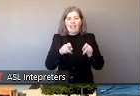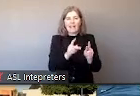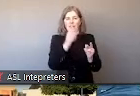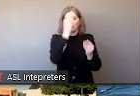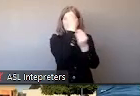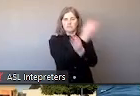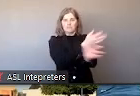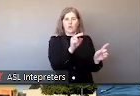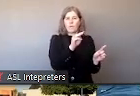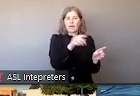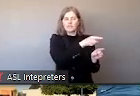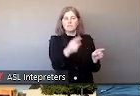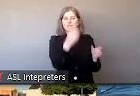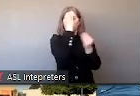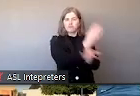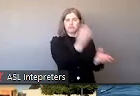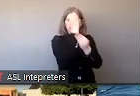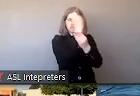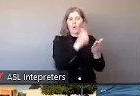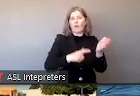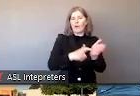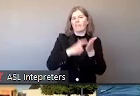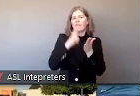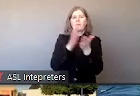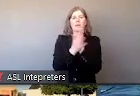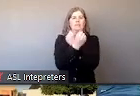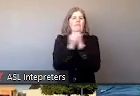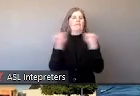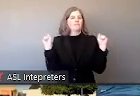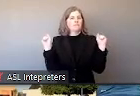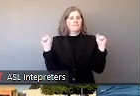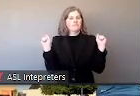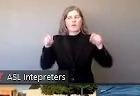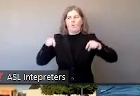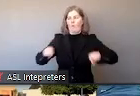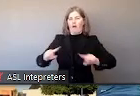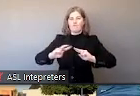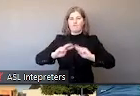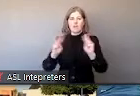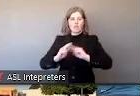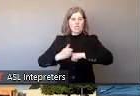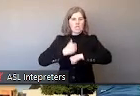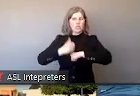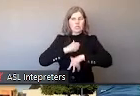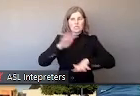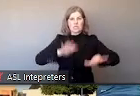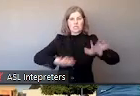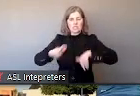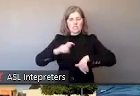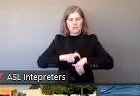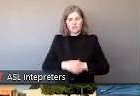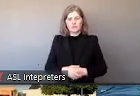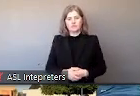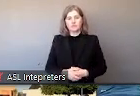what they need to know to be safe in very, very dangerous times. On